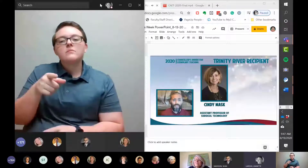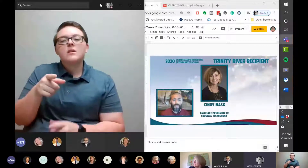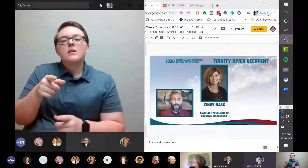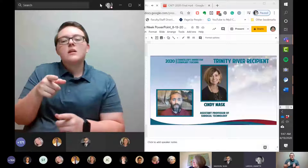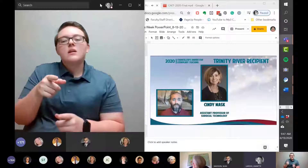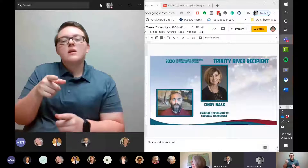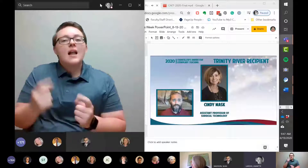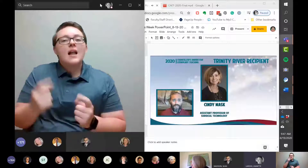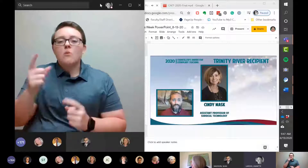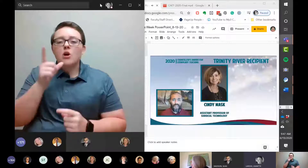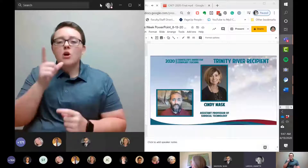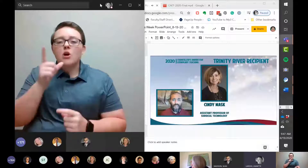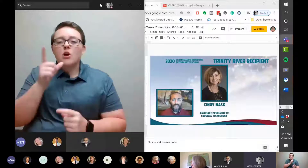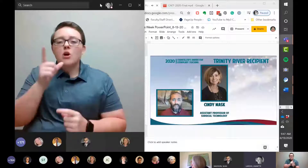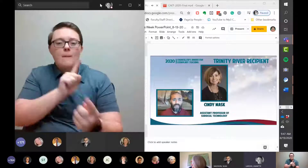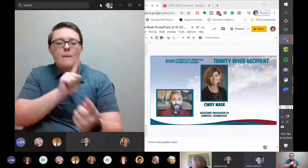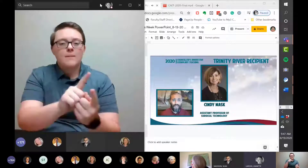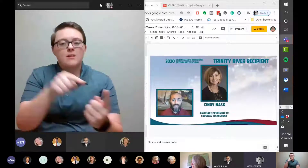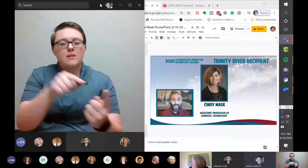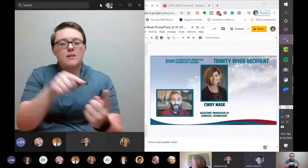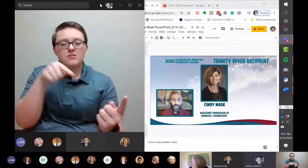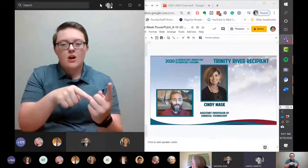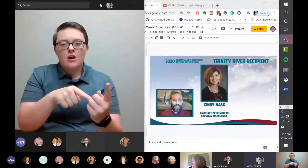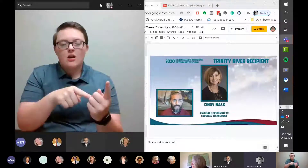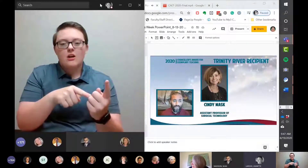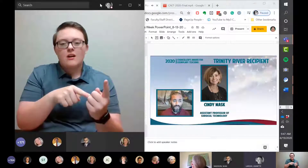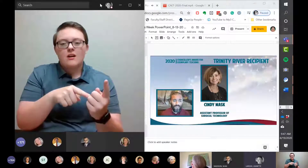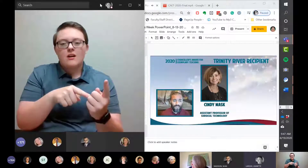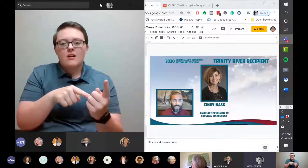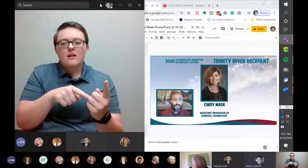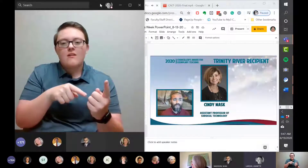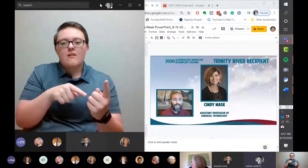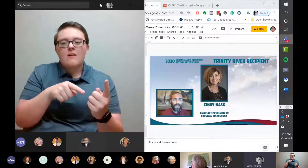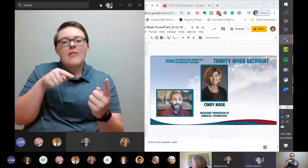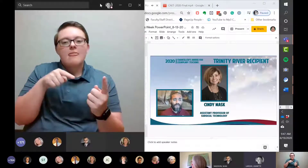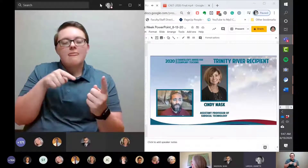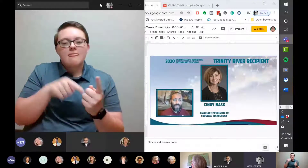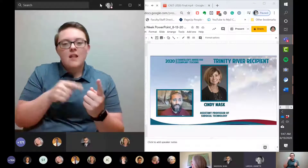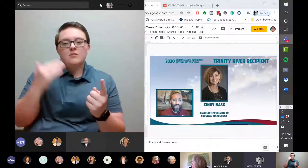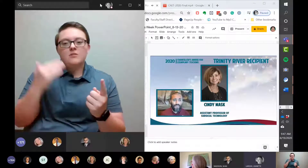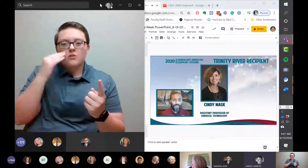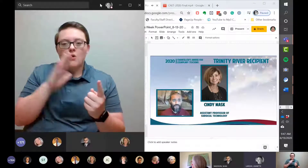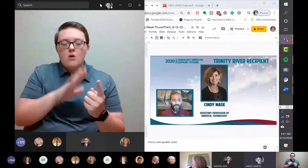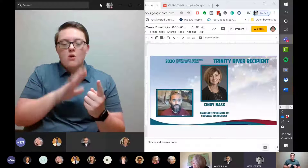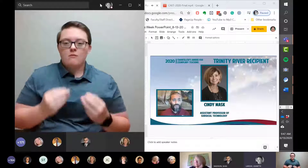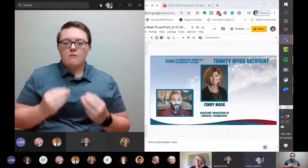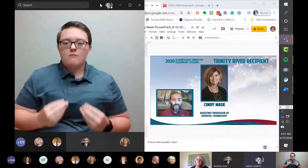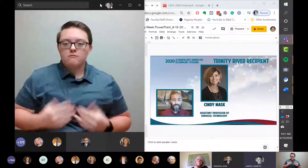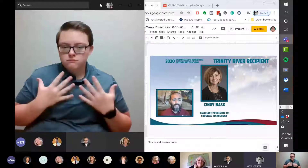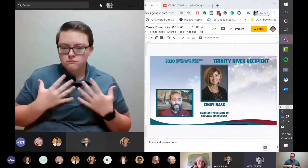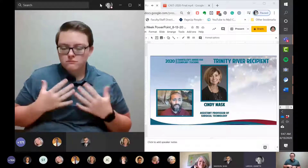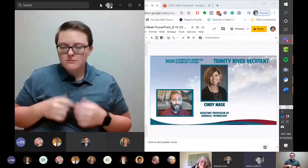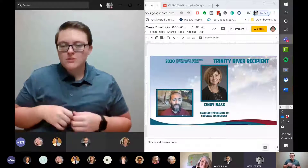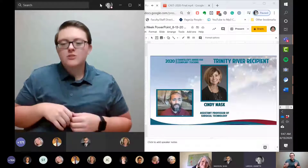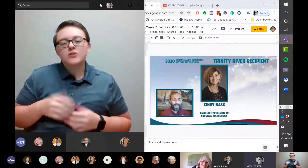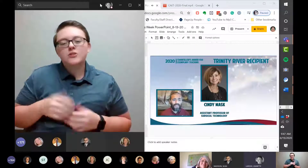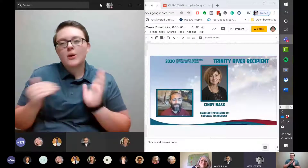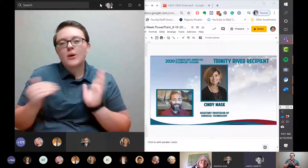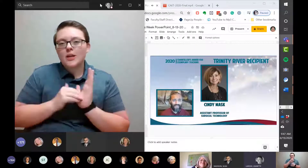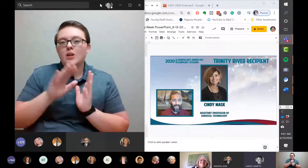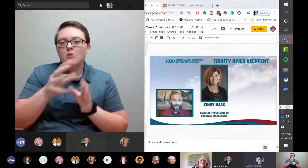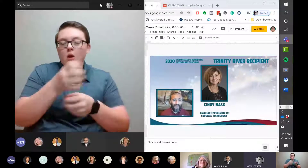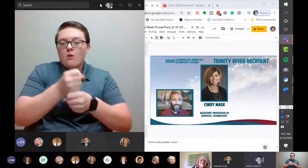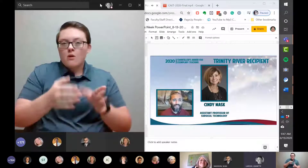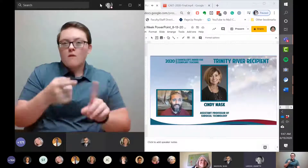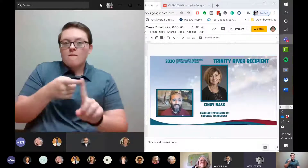better person because of it. They did not agree anymore with their statements. The recipient from Trinity River campus is Cindy